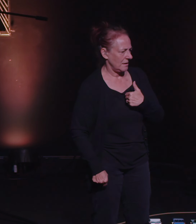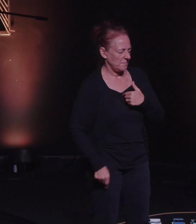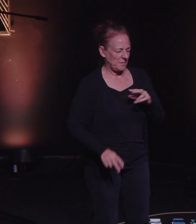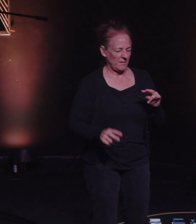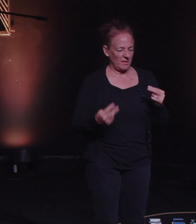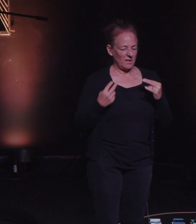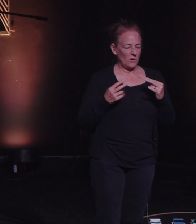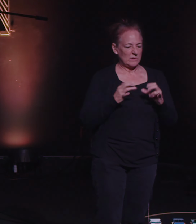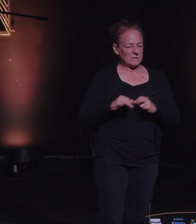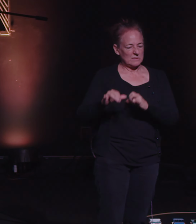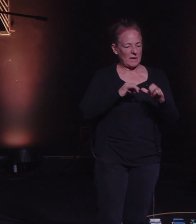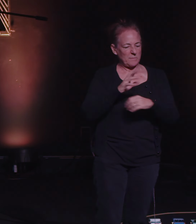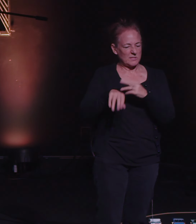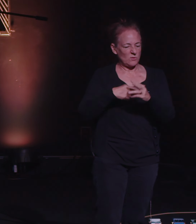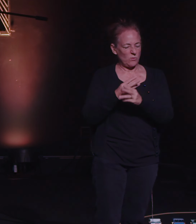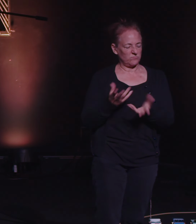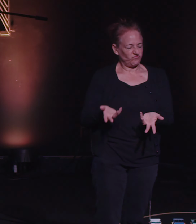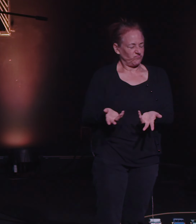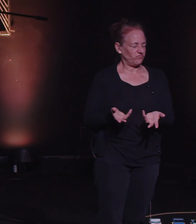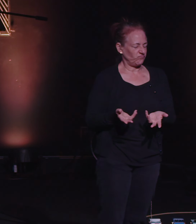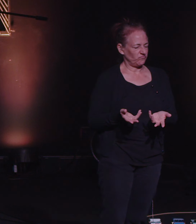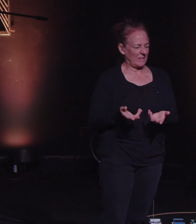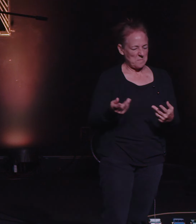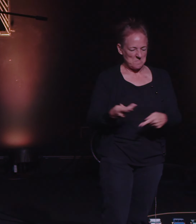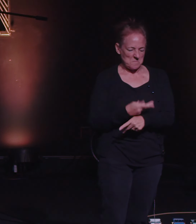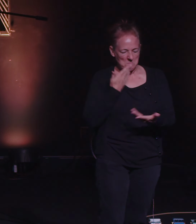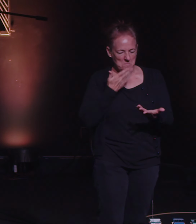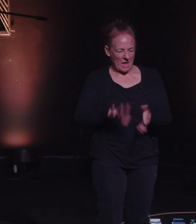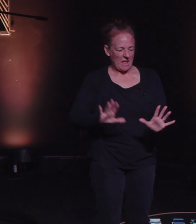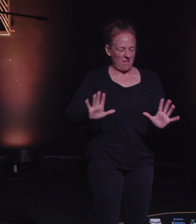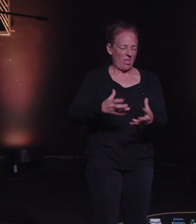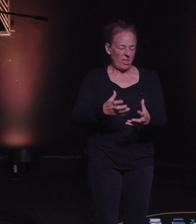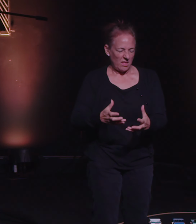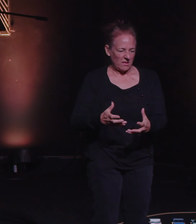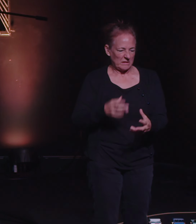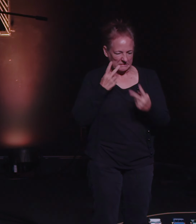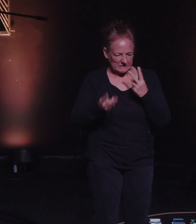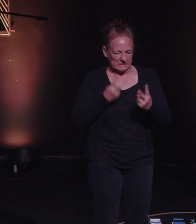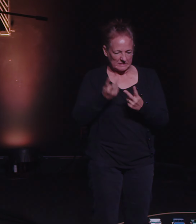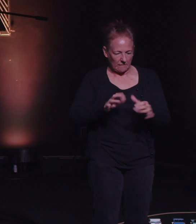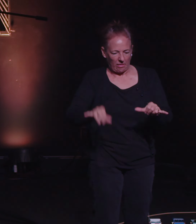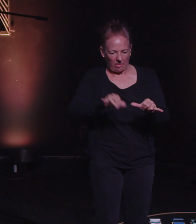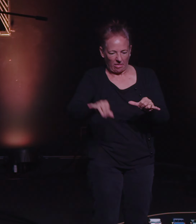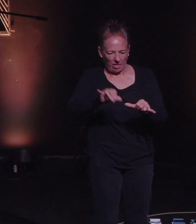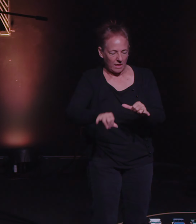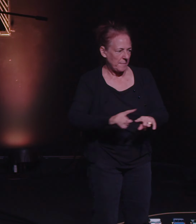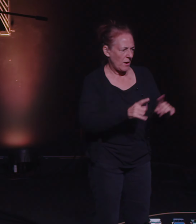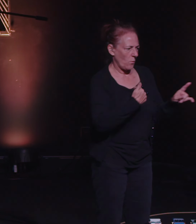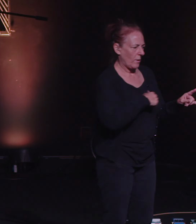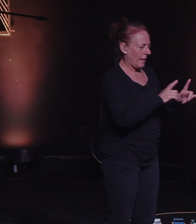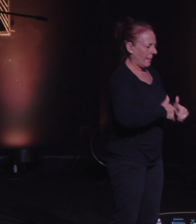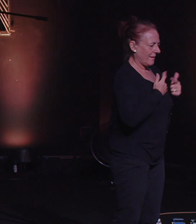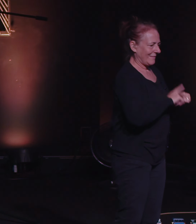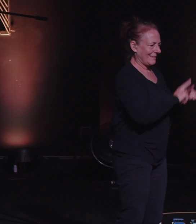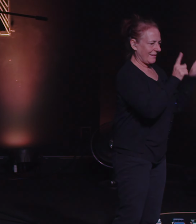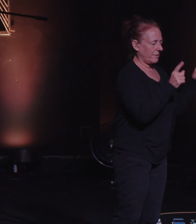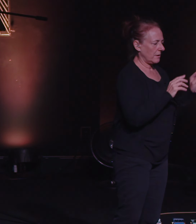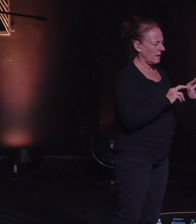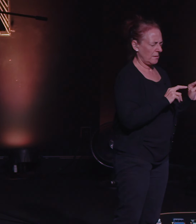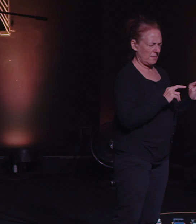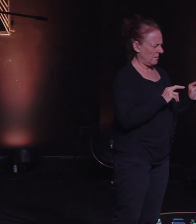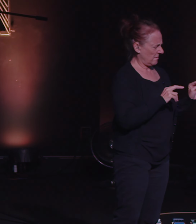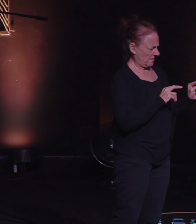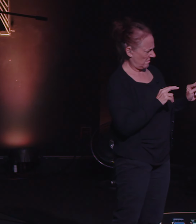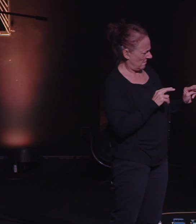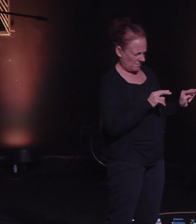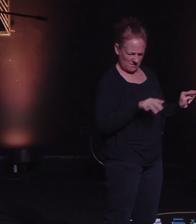continue to get frustrated. We're going to continue to wonder, why are things getting so bad? And what happens is instead of saying, hey,